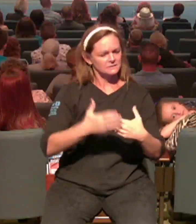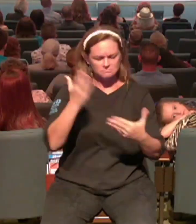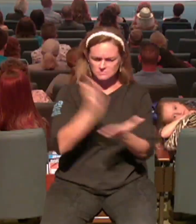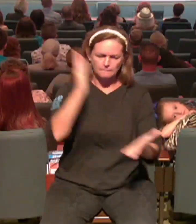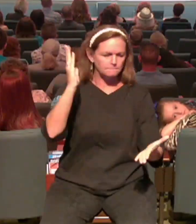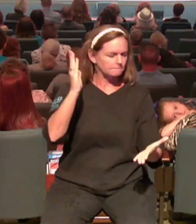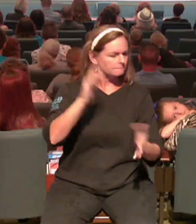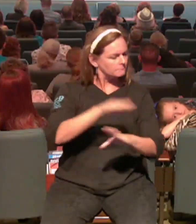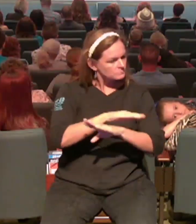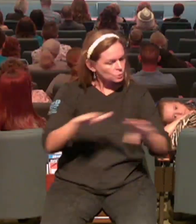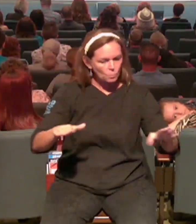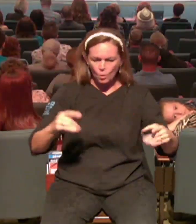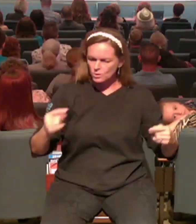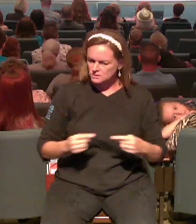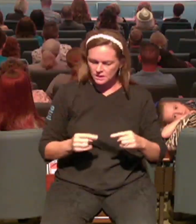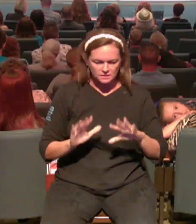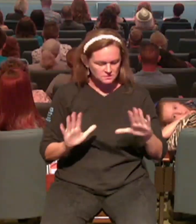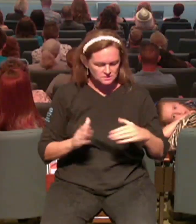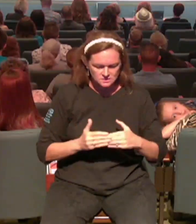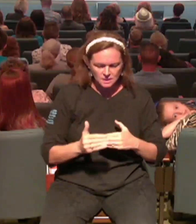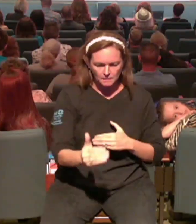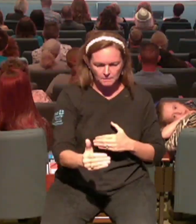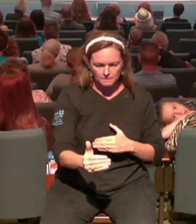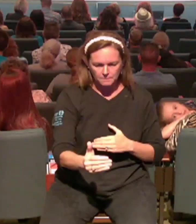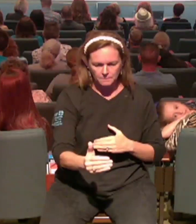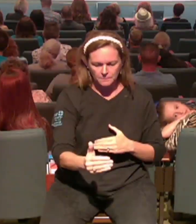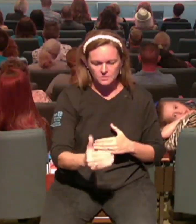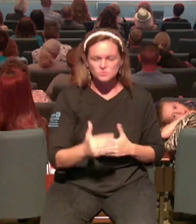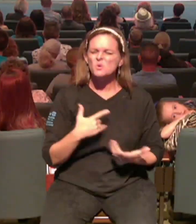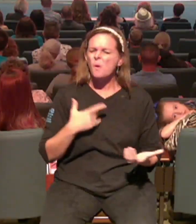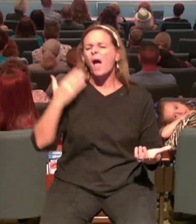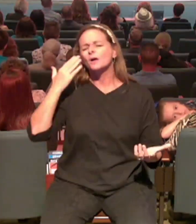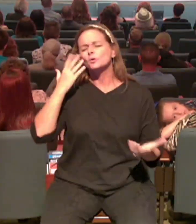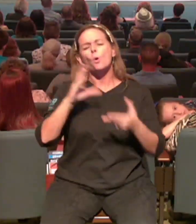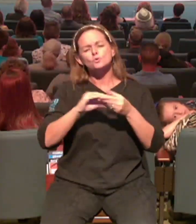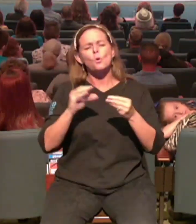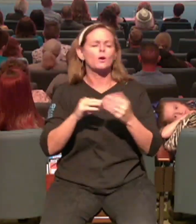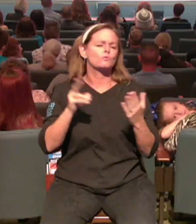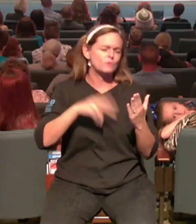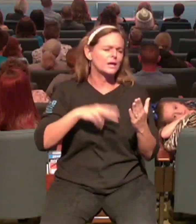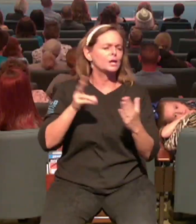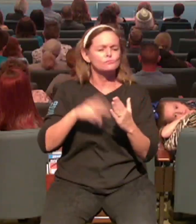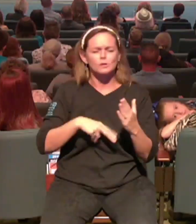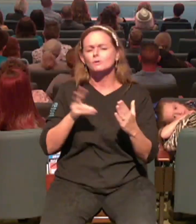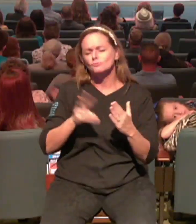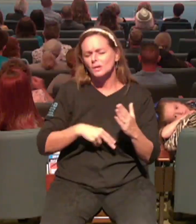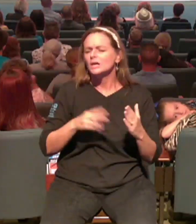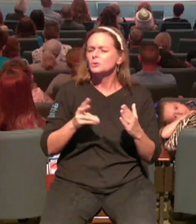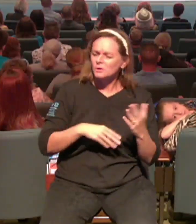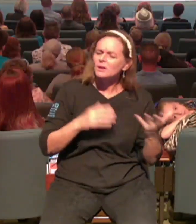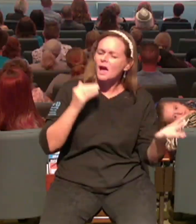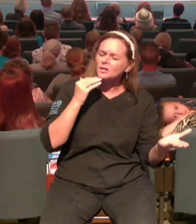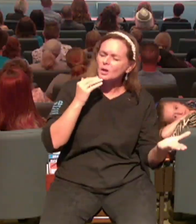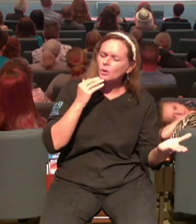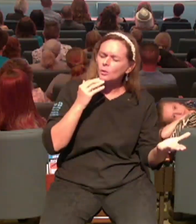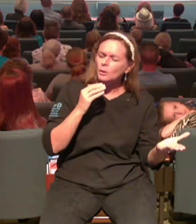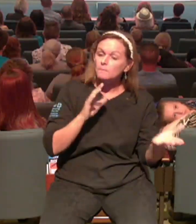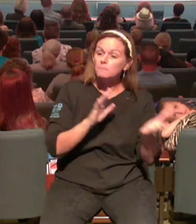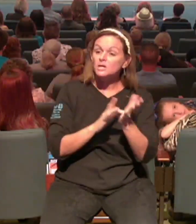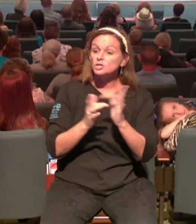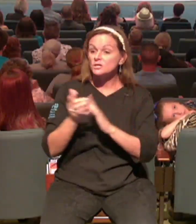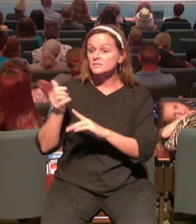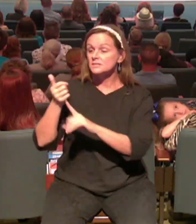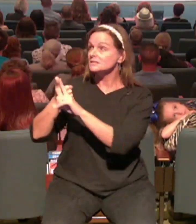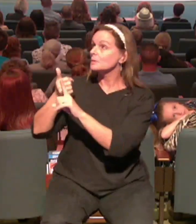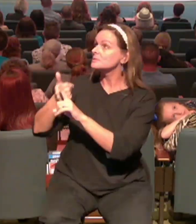the thing that, man, broke me when I was studying this week was it says that Jesus stooped down.